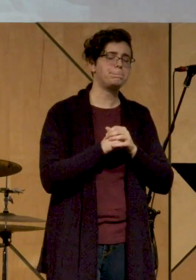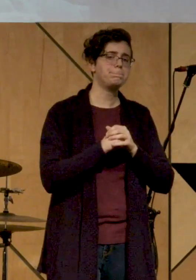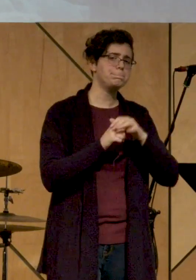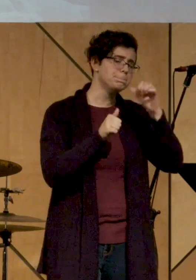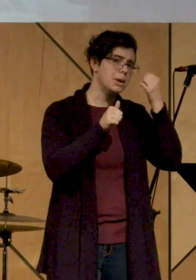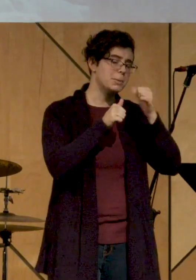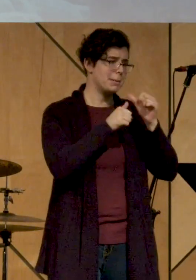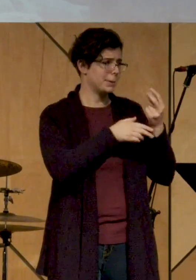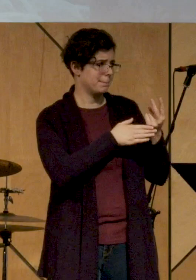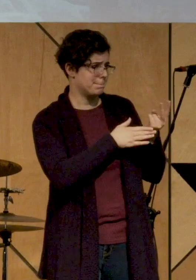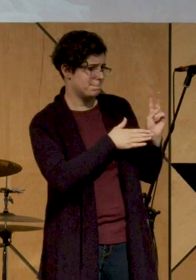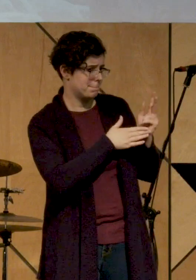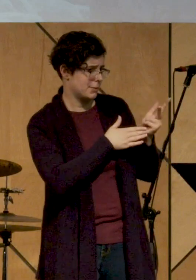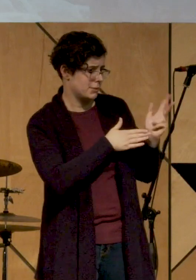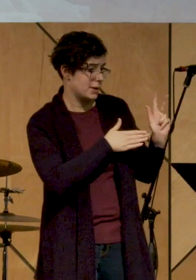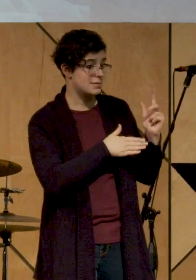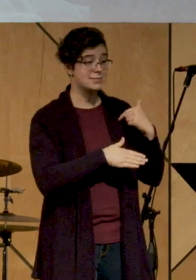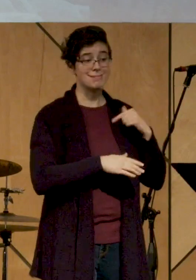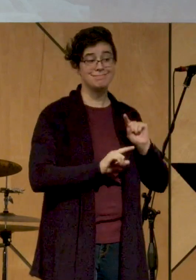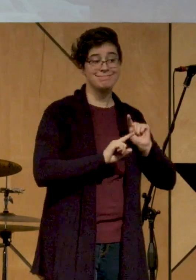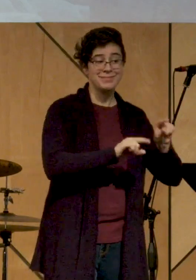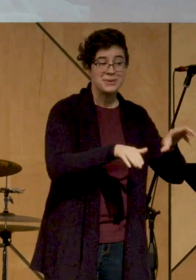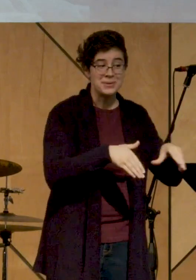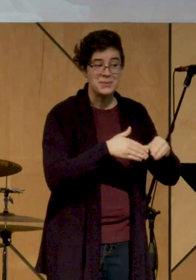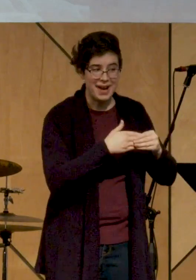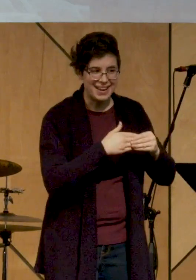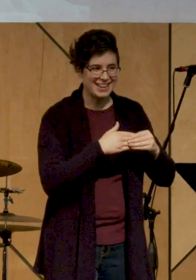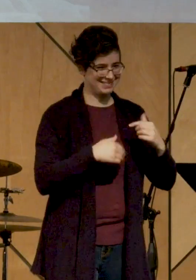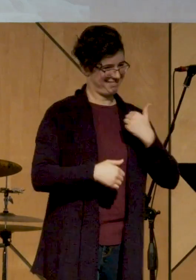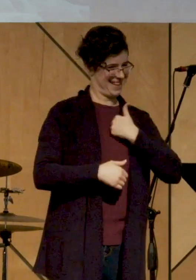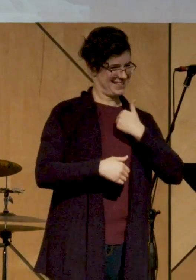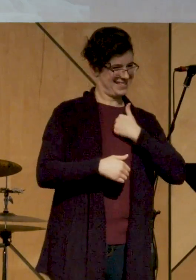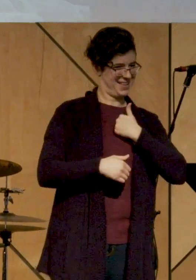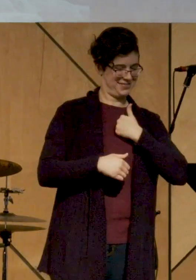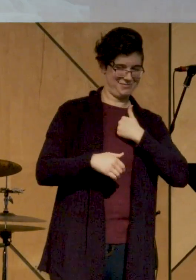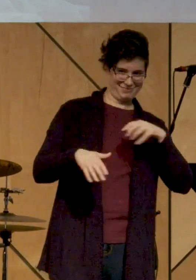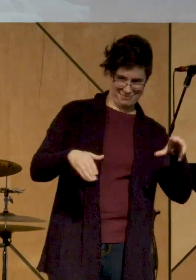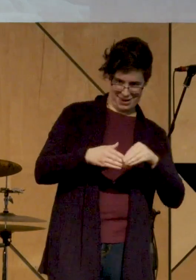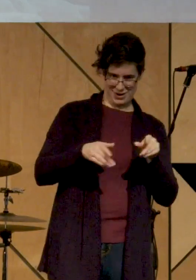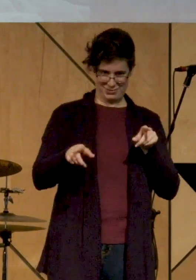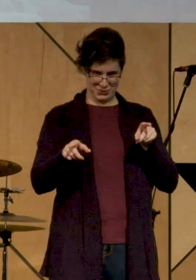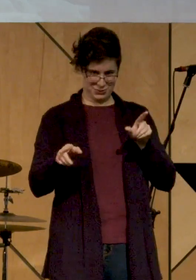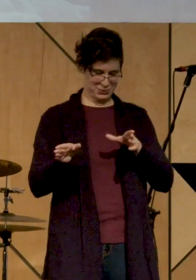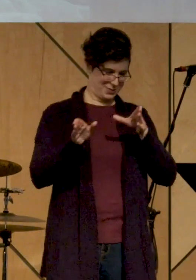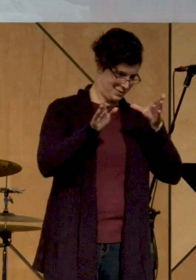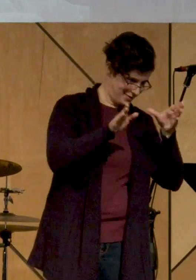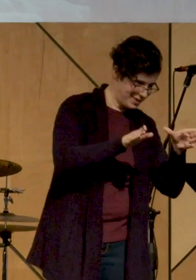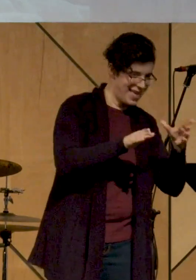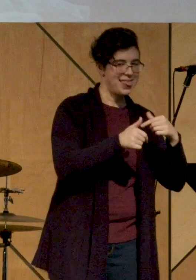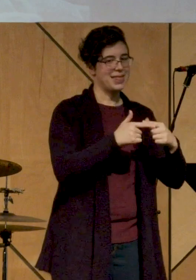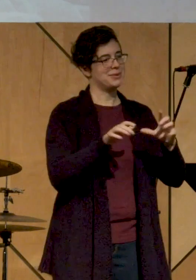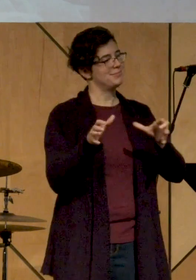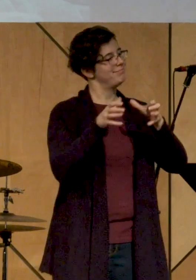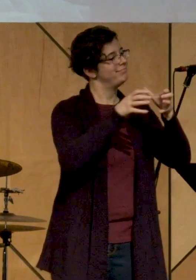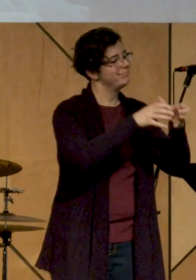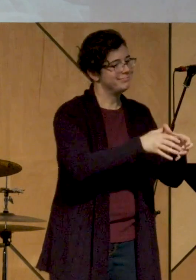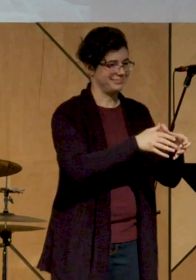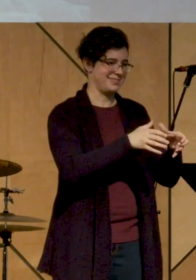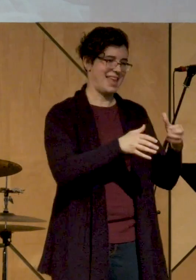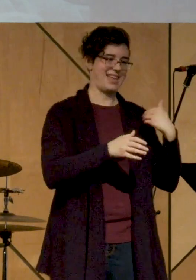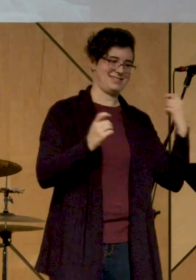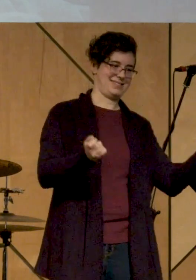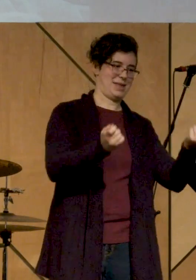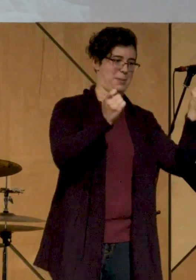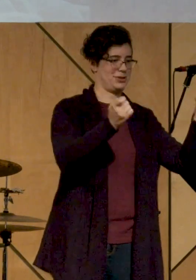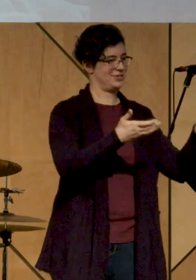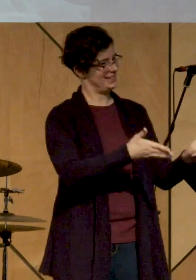just a couple weeks ago, I went to a wedding, I got to officiate, and then I took my whole family to the wedding reception, and there was a dance.